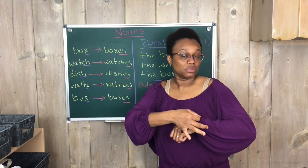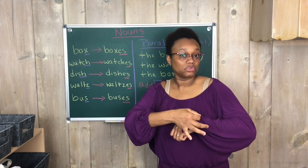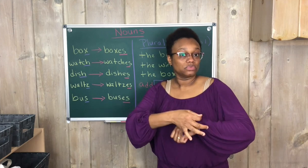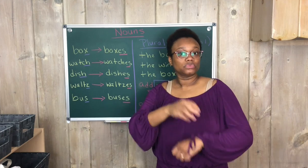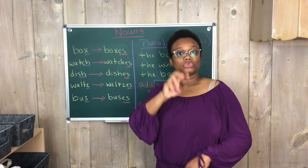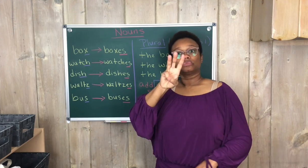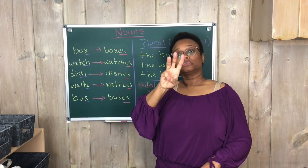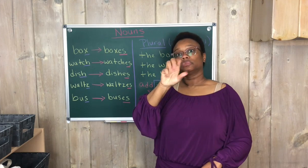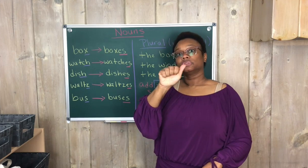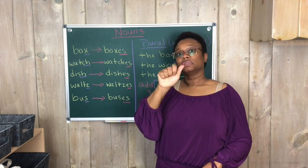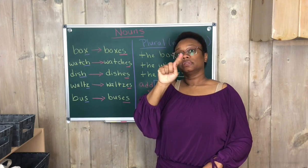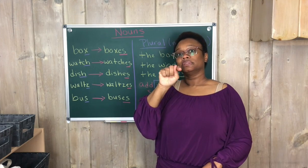Watch,